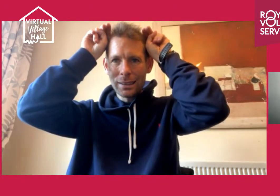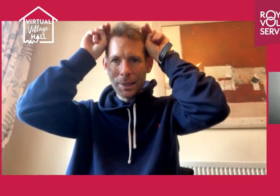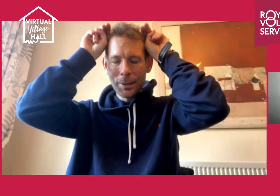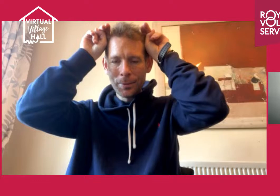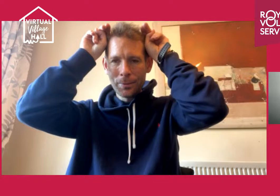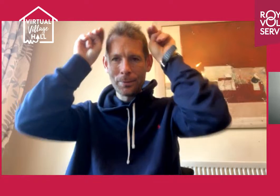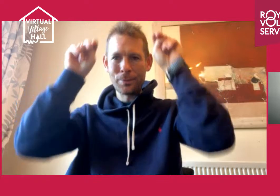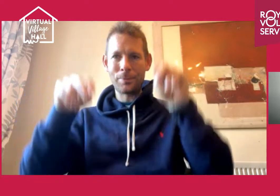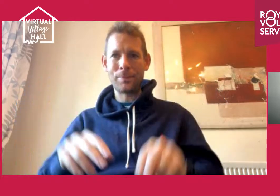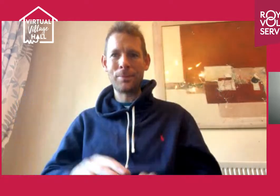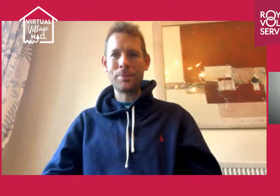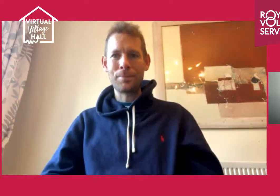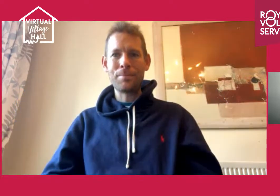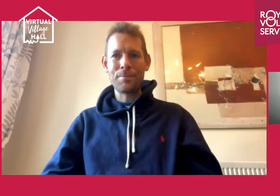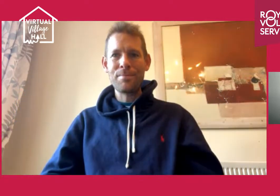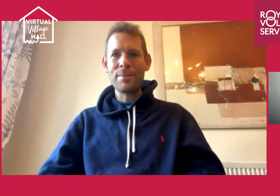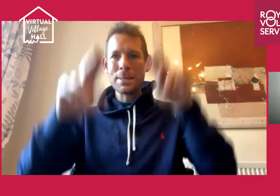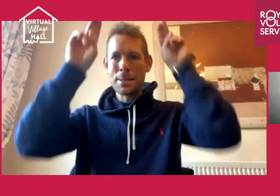And bunny rabbits.